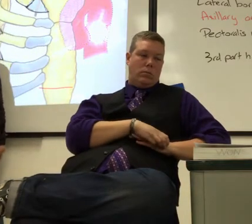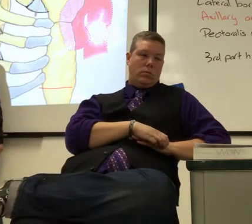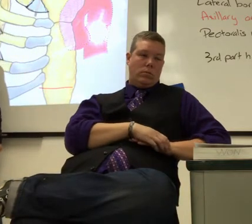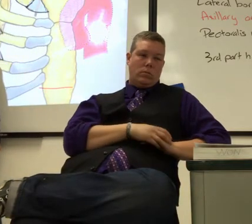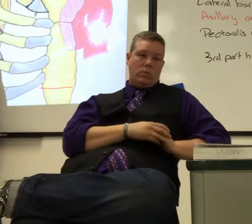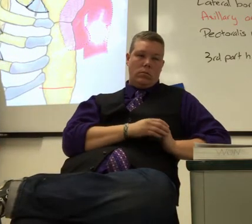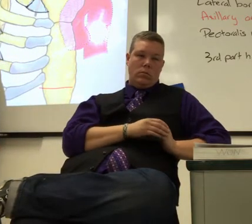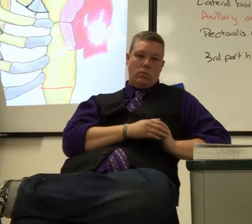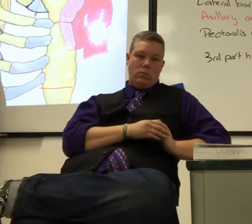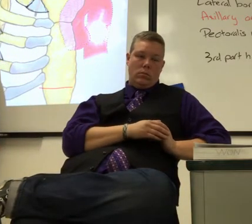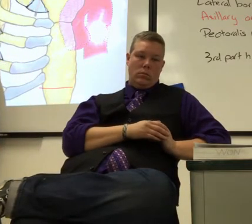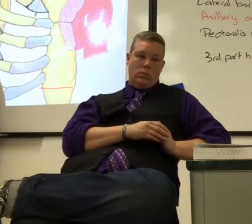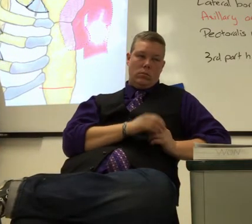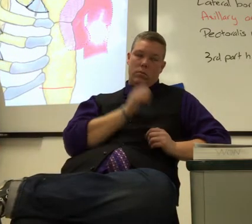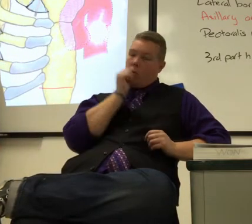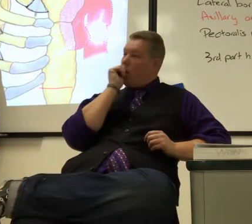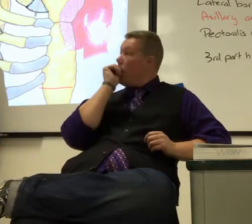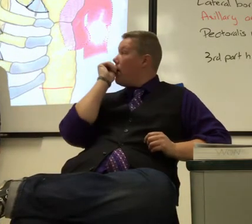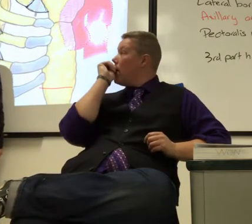okay, this one I'll just kind of label AB.